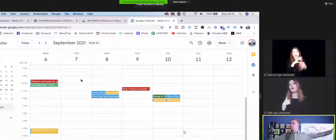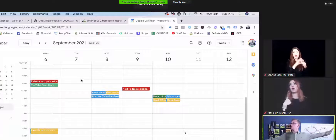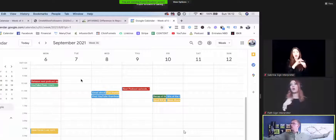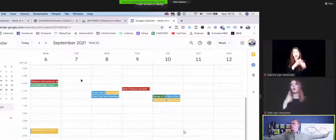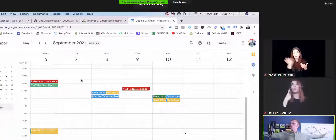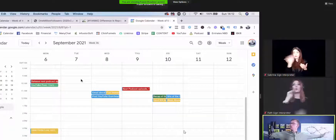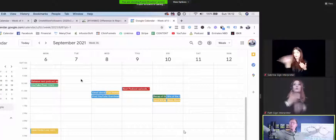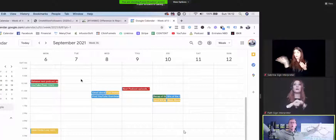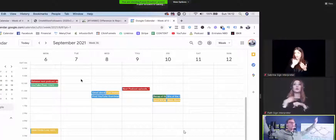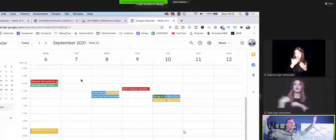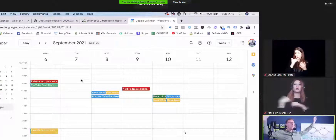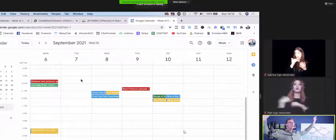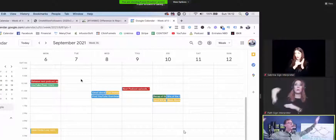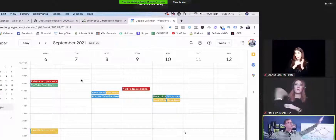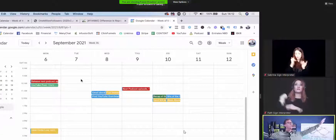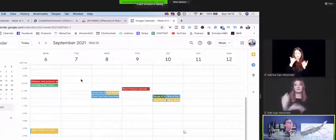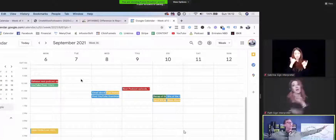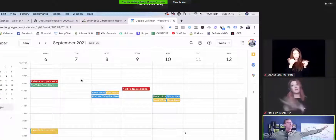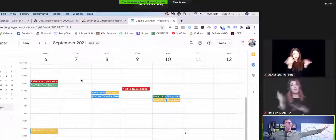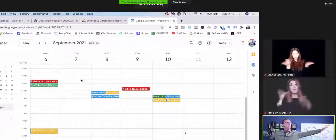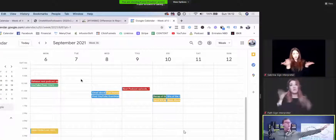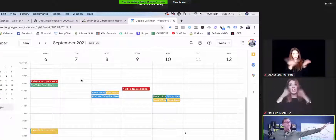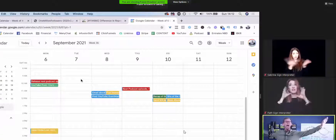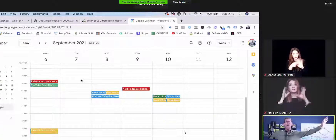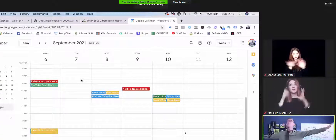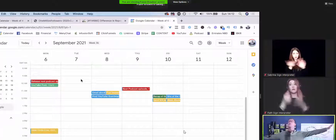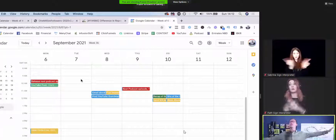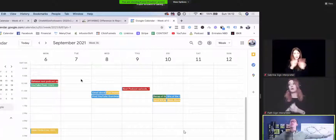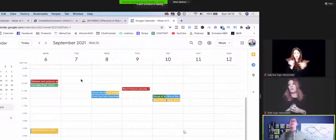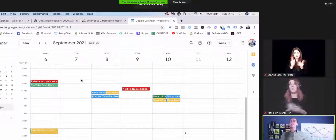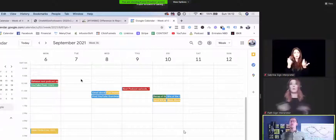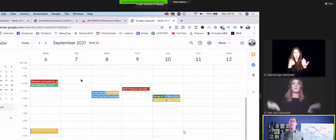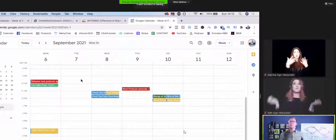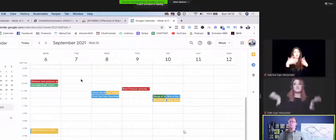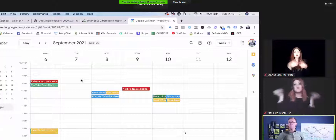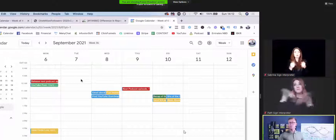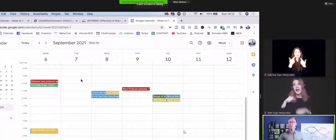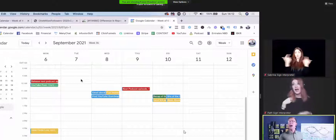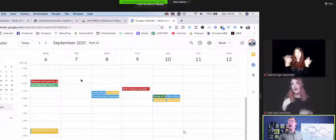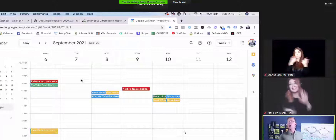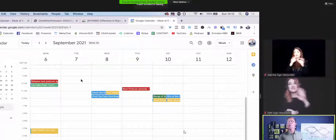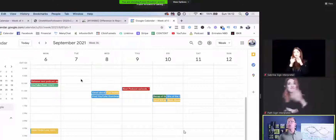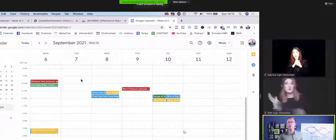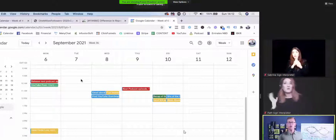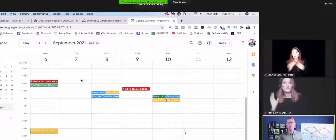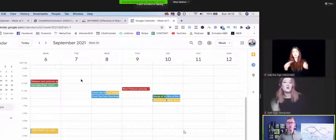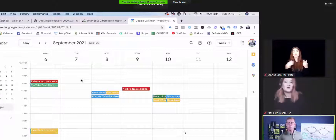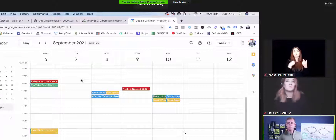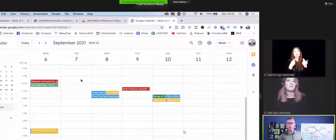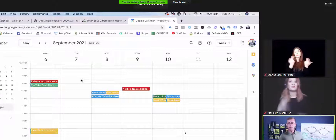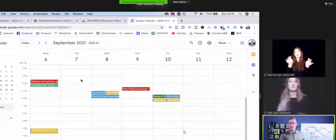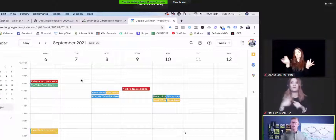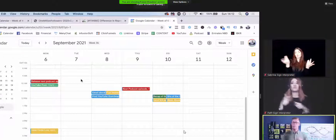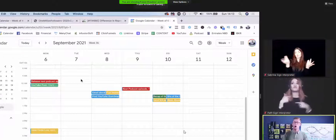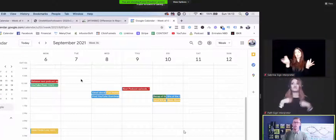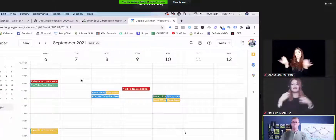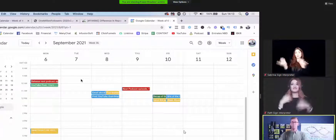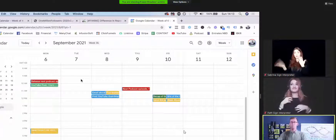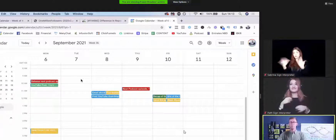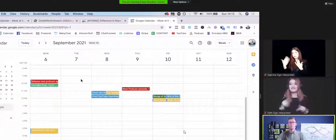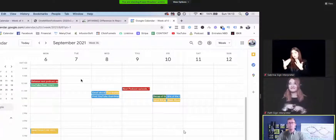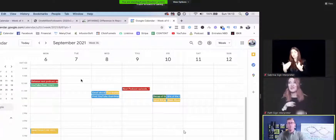one to talk to. I've got no one to report to. Everything's easy. I'll go for lunch.